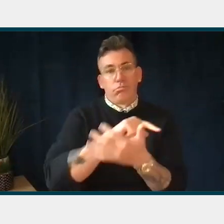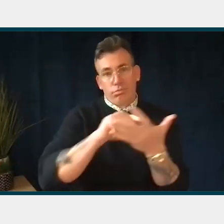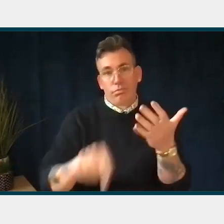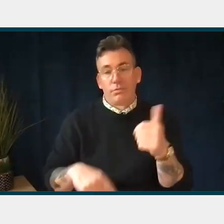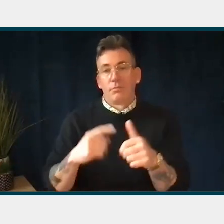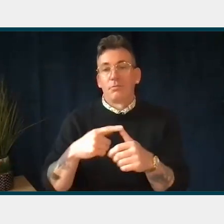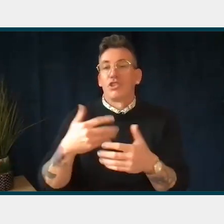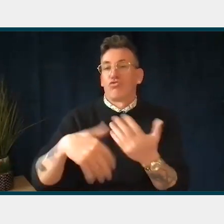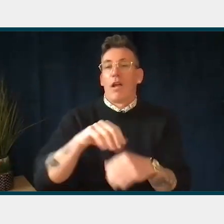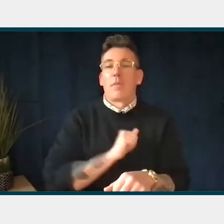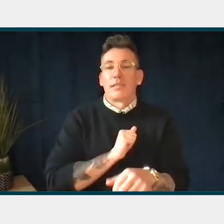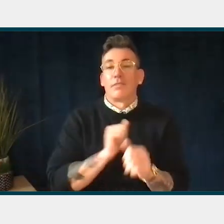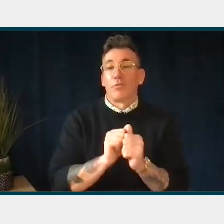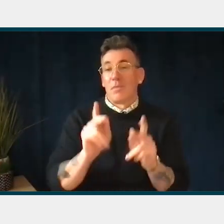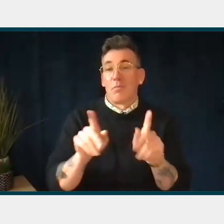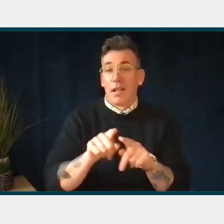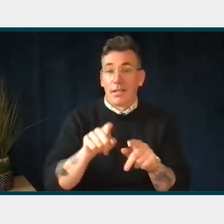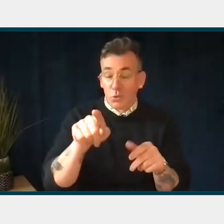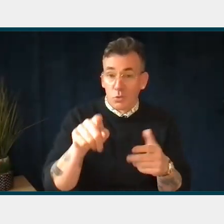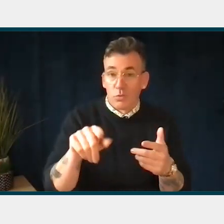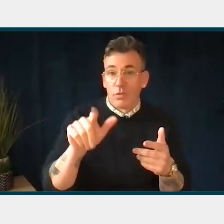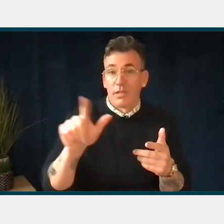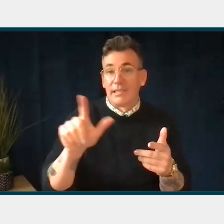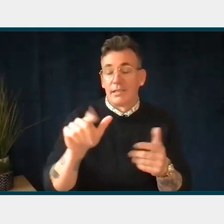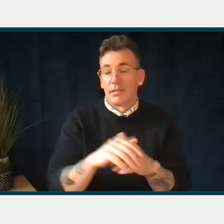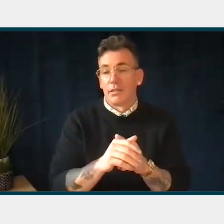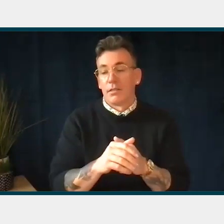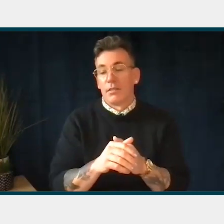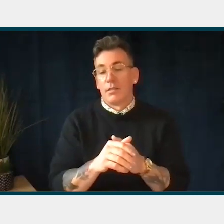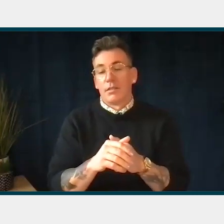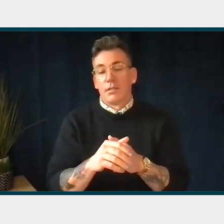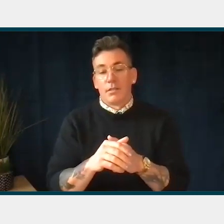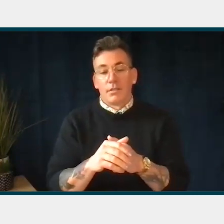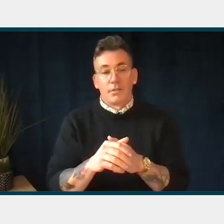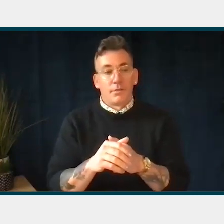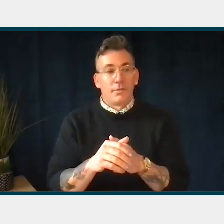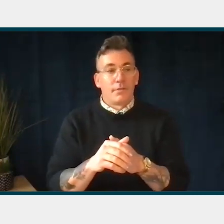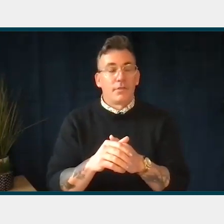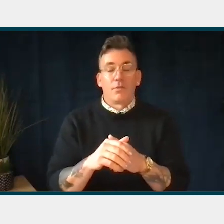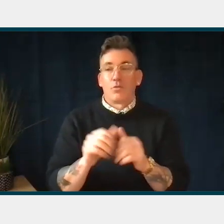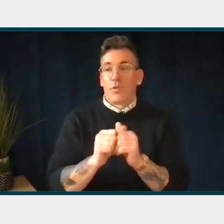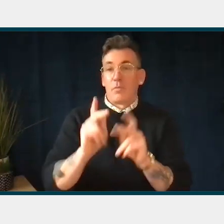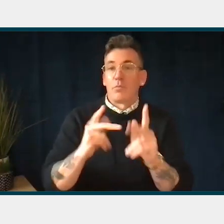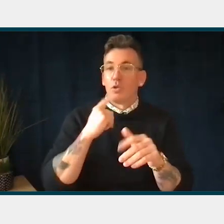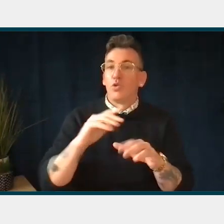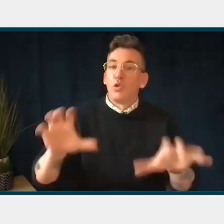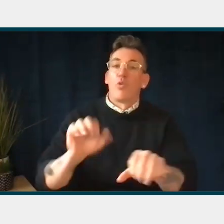But what makes it easier, several things. Surrounding myself like people like you, Lindsey,